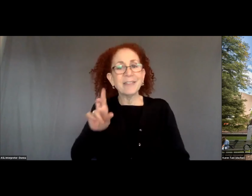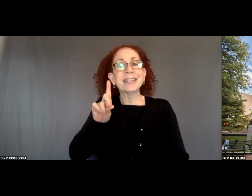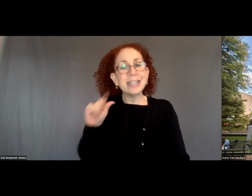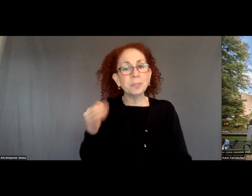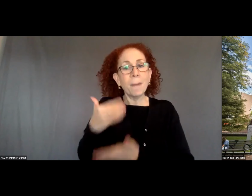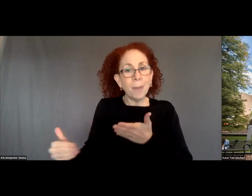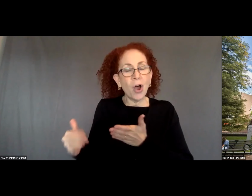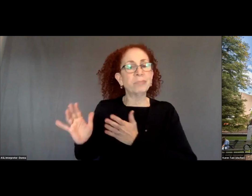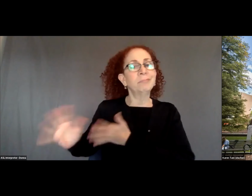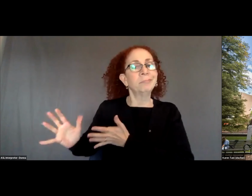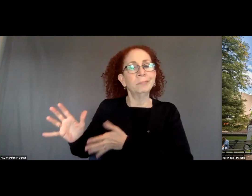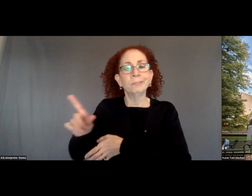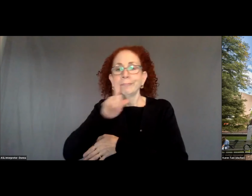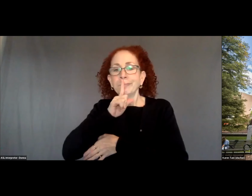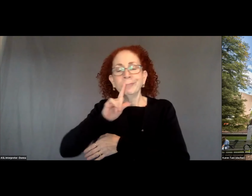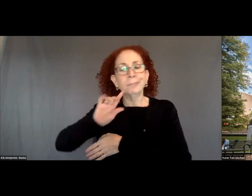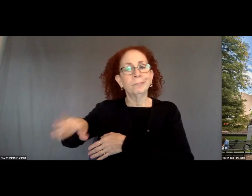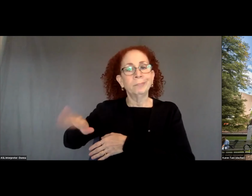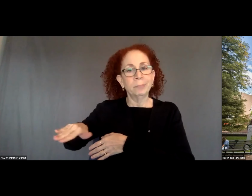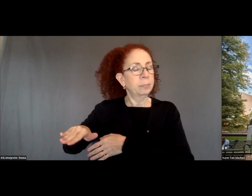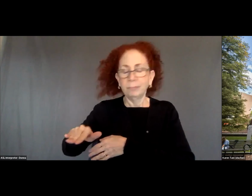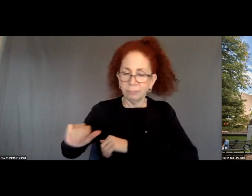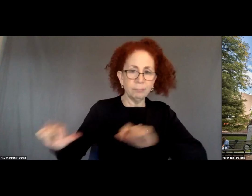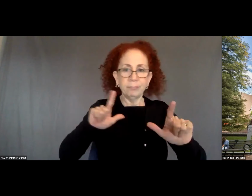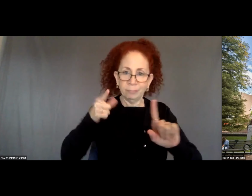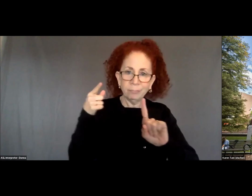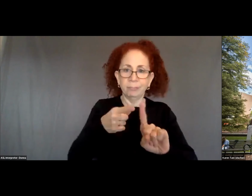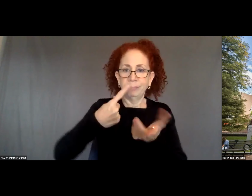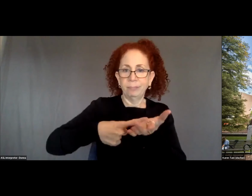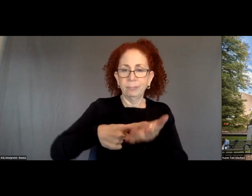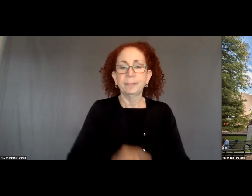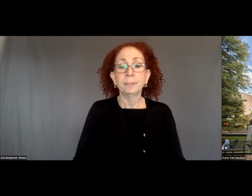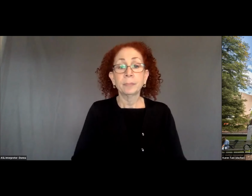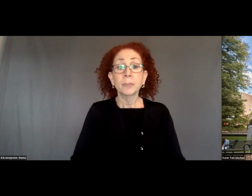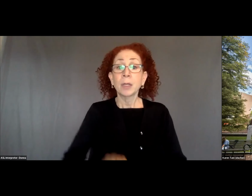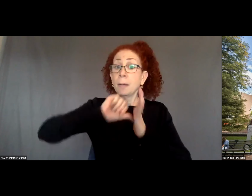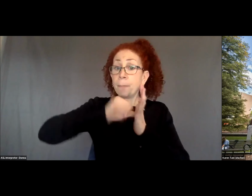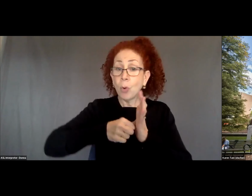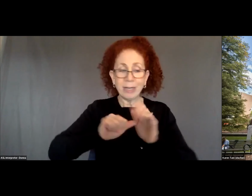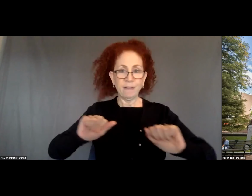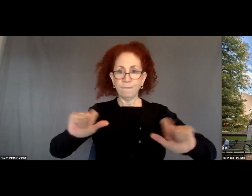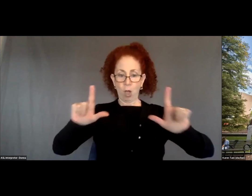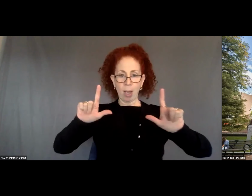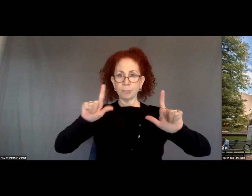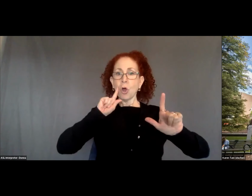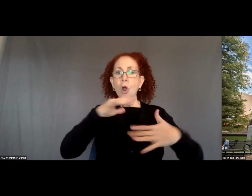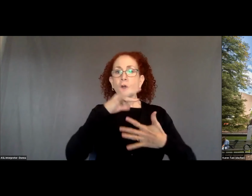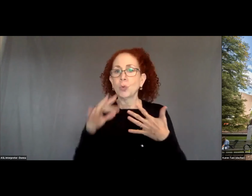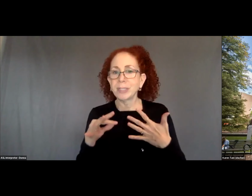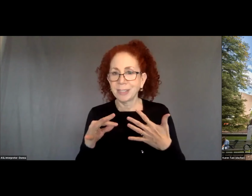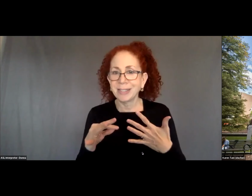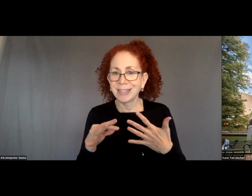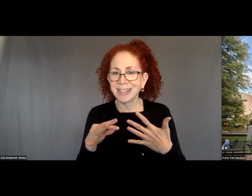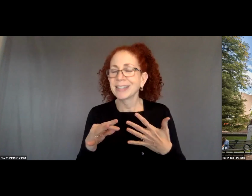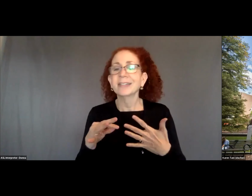dimension unspoken or in the background. What we hope to highlight is that frames are choices rooted in hopes